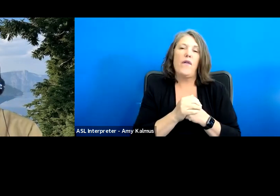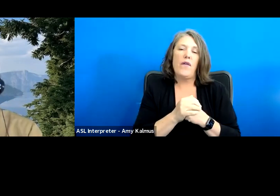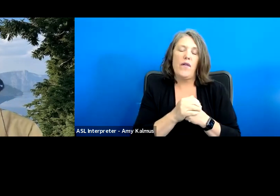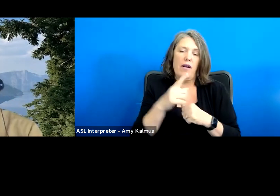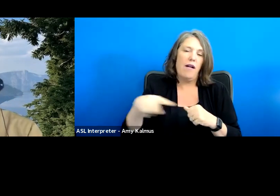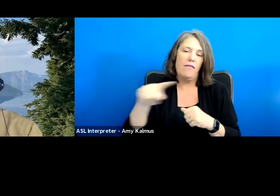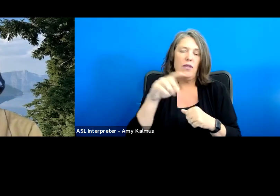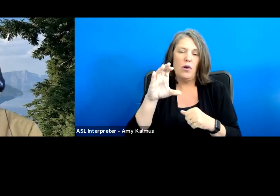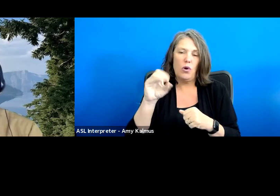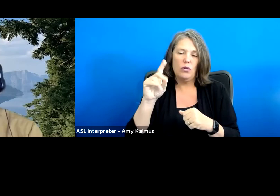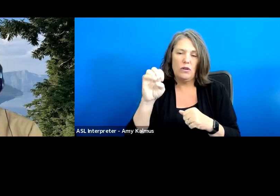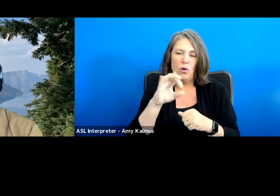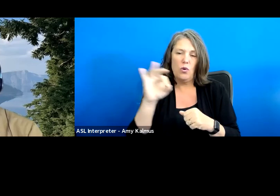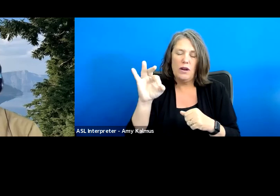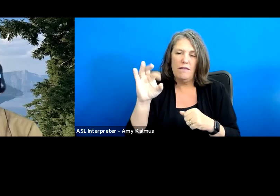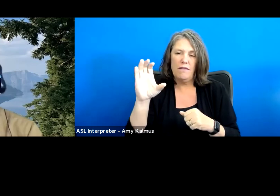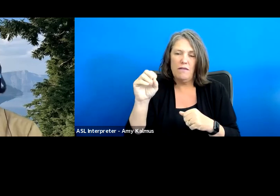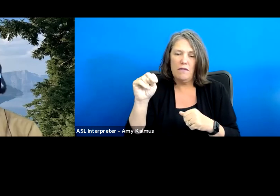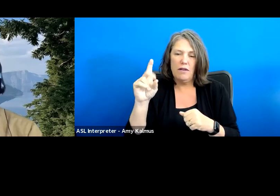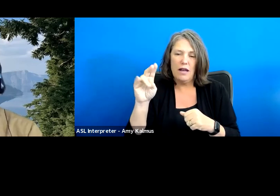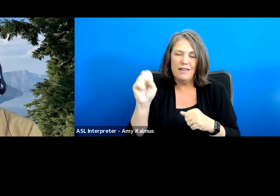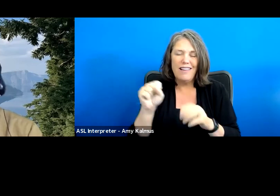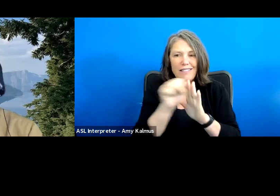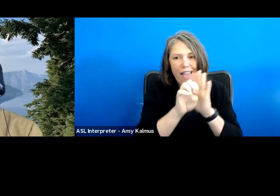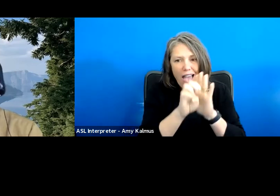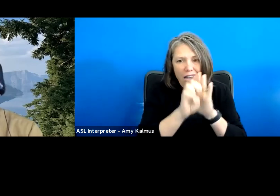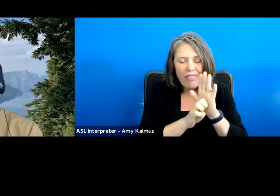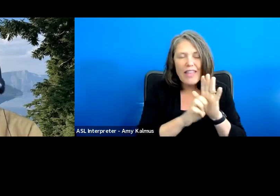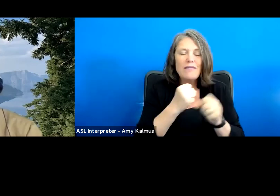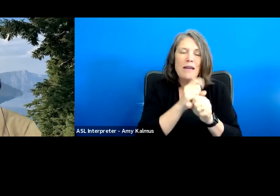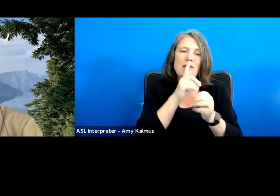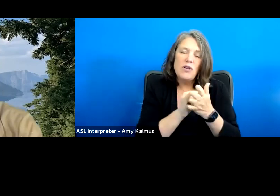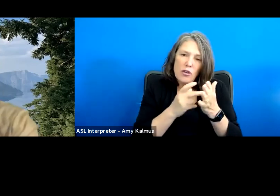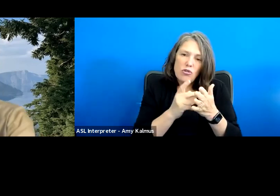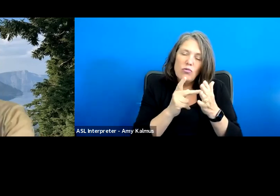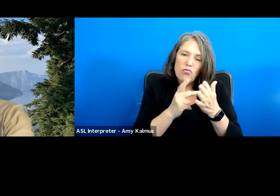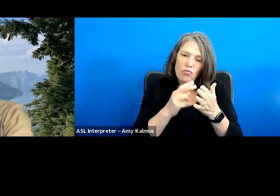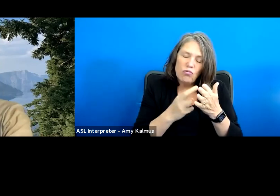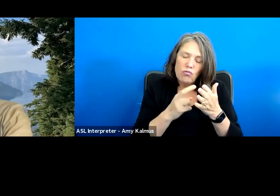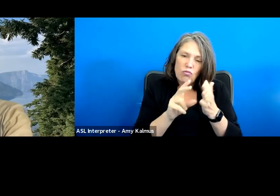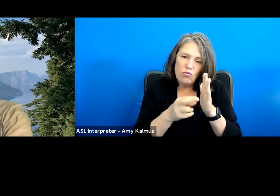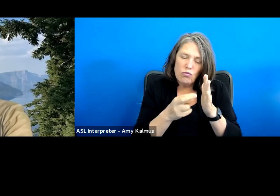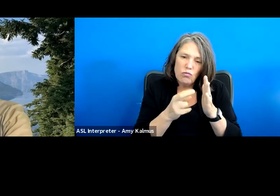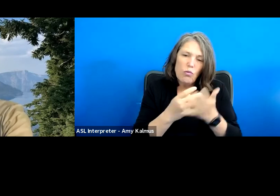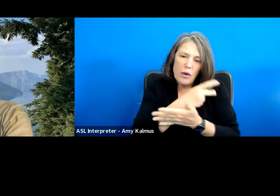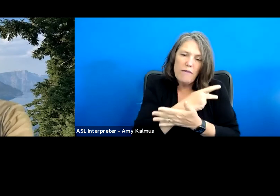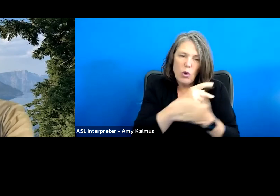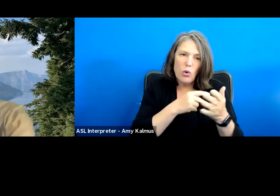code of conduct, code of ethics. You need to make sure you review those things regularly and revisit them.